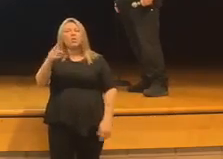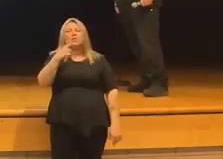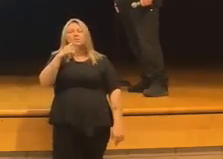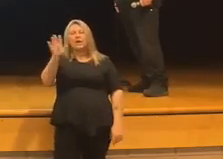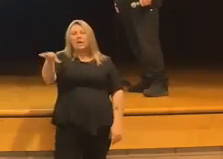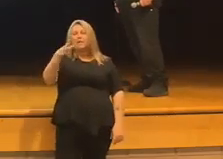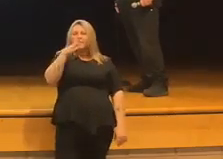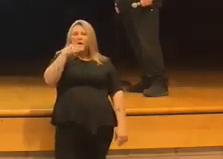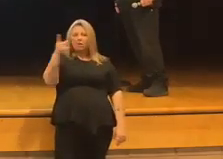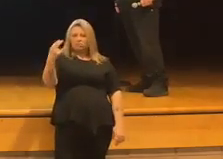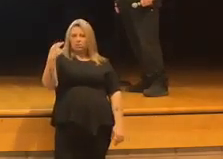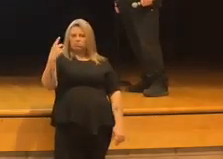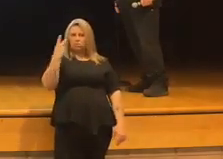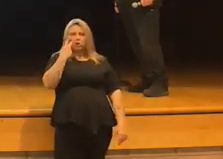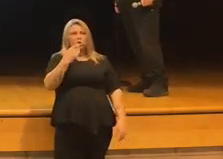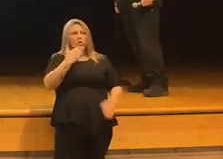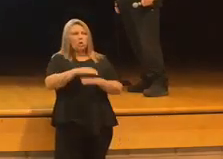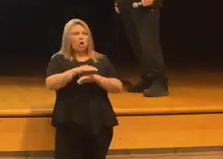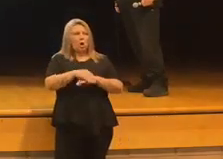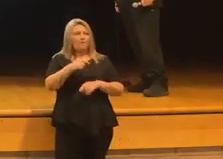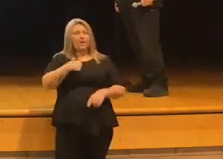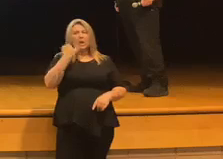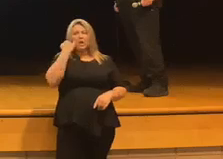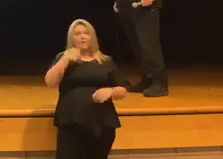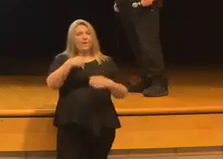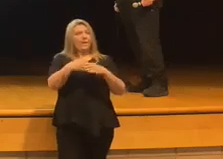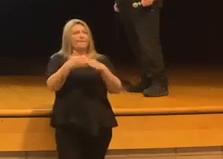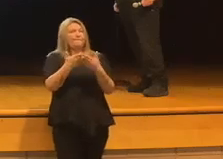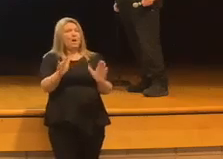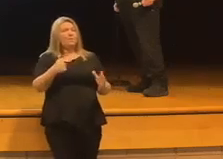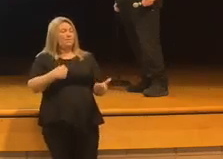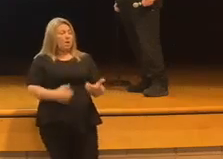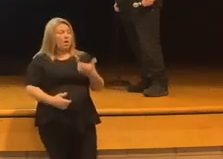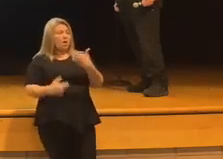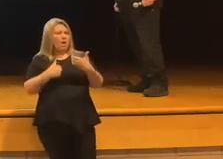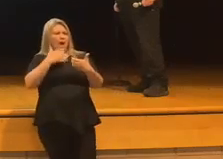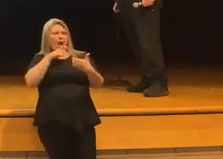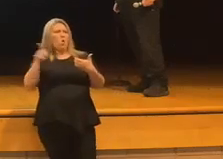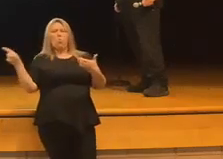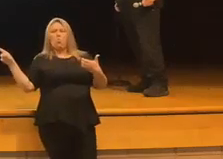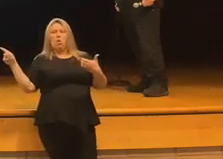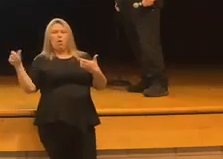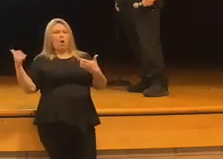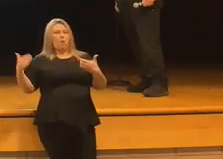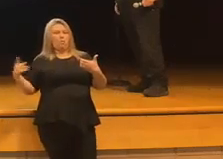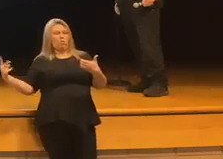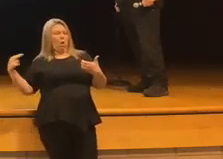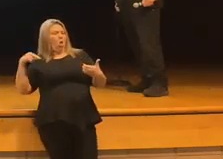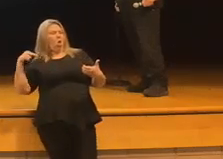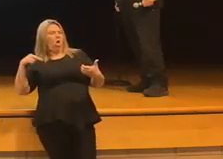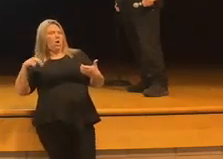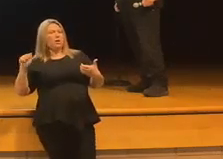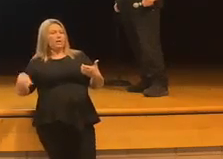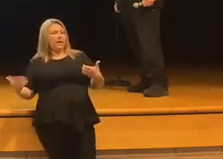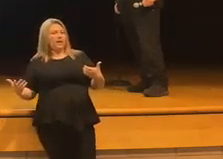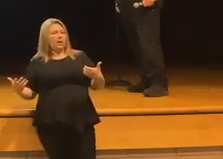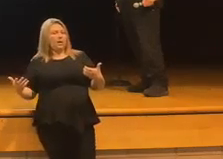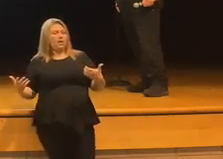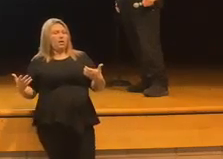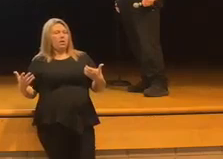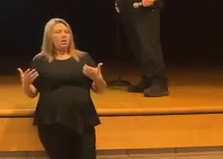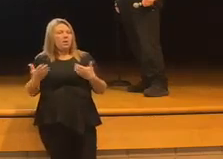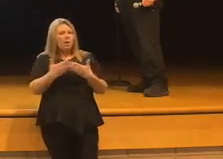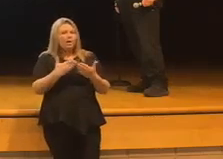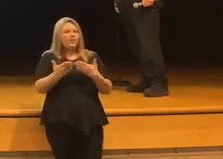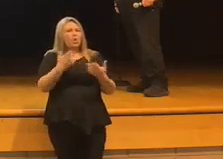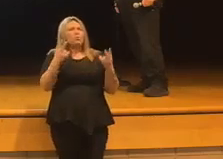on me or whatever. I don't want the person standing beside me to be able to see what my children are sending me. That's completely innocent, but what if they take